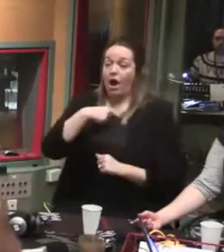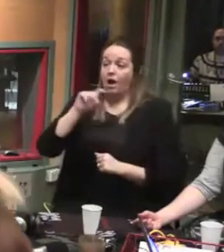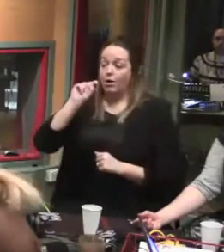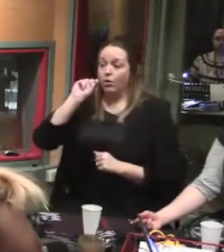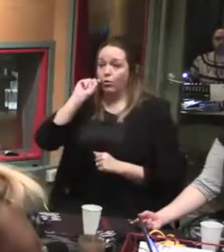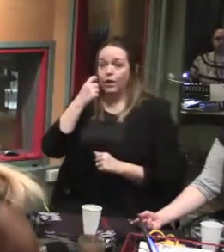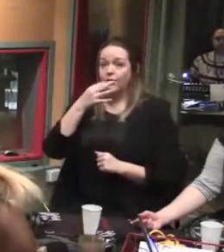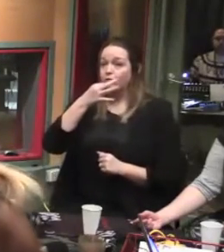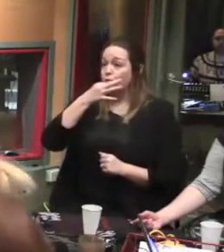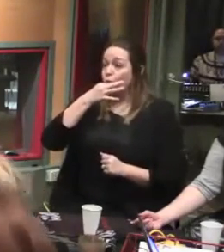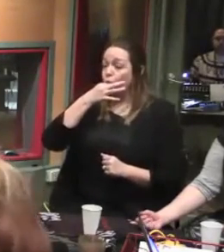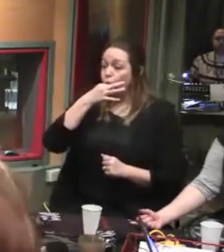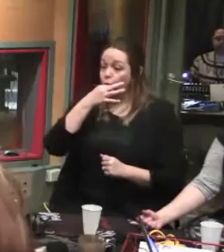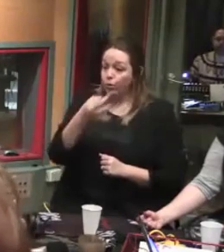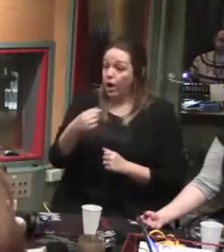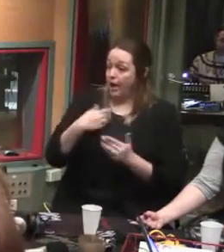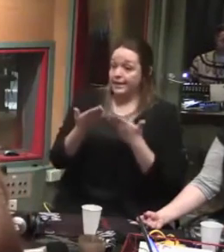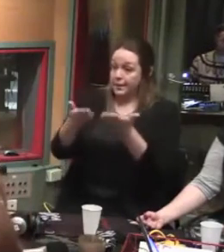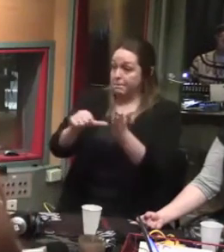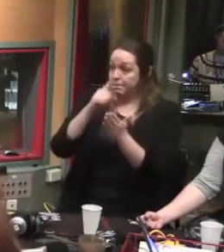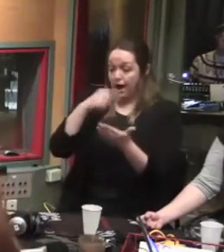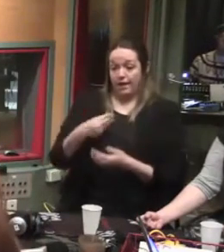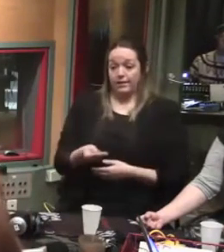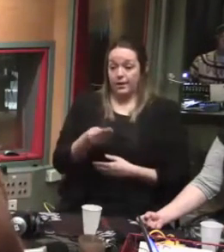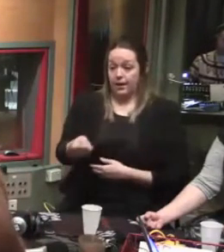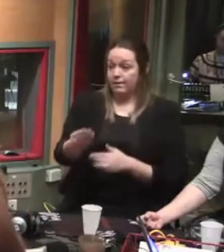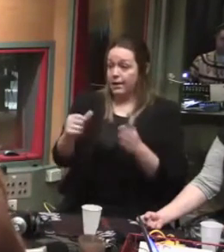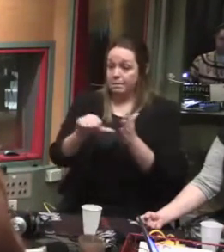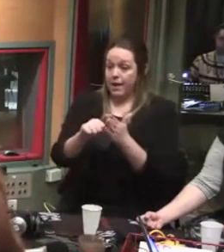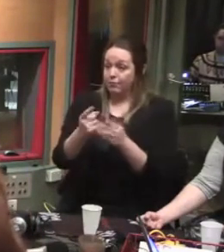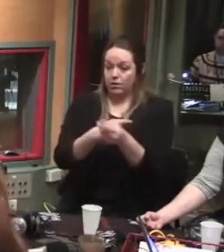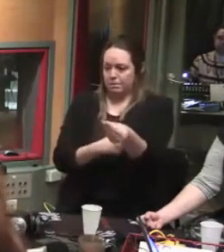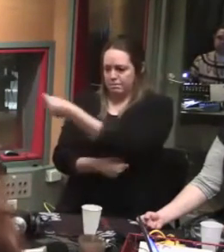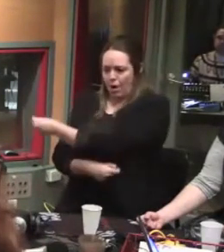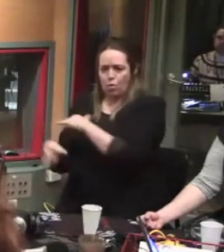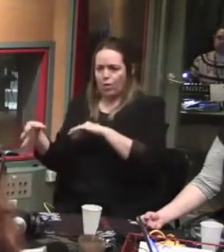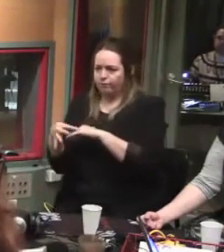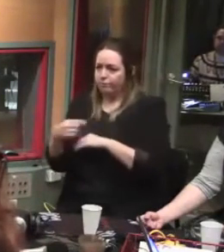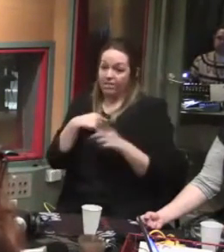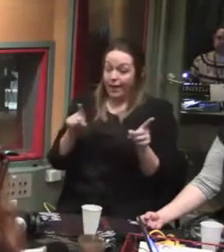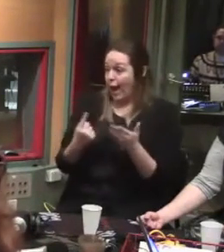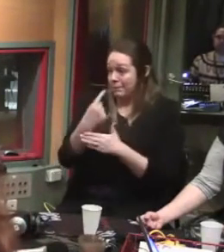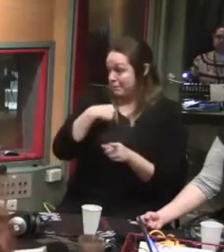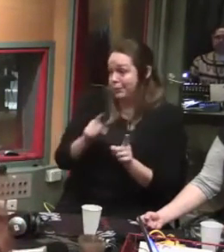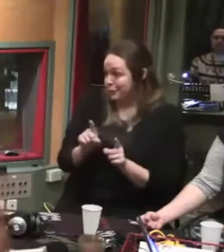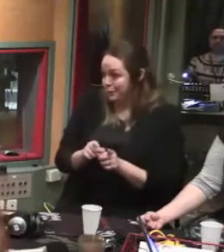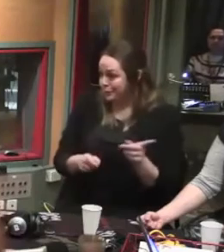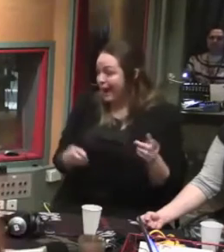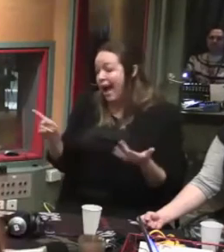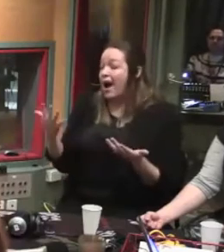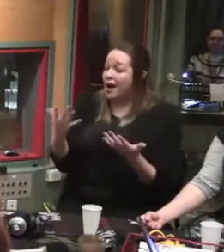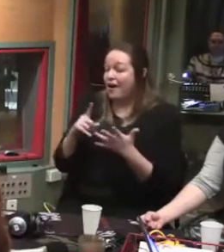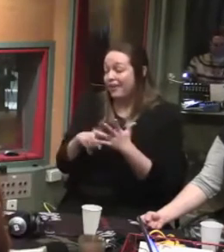I'll make the request, I'll hand the people the money and they'll pass the change back to my wife. I mean... Happens to me too. Yeah, well, yeah,